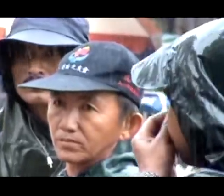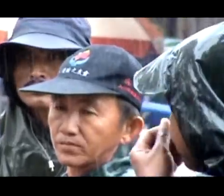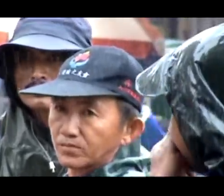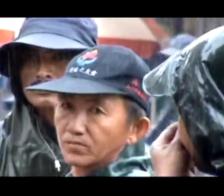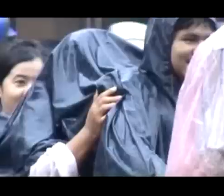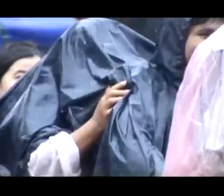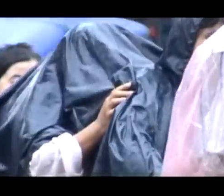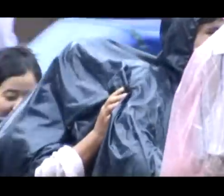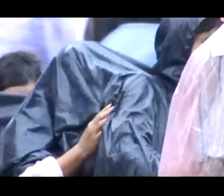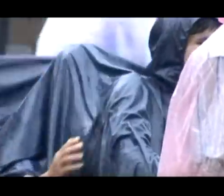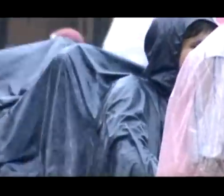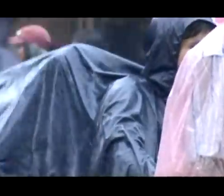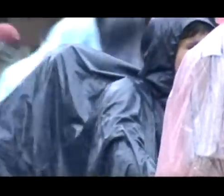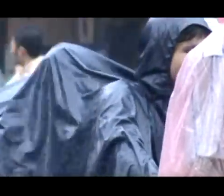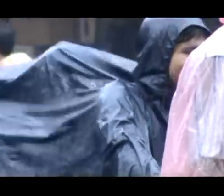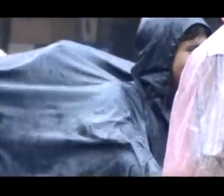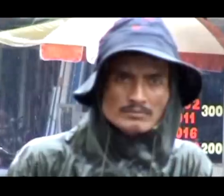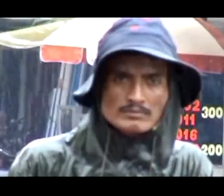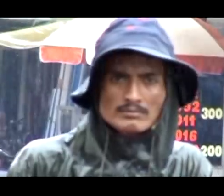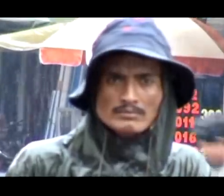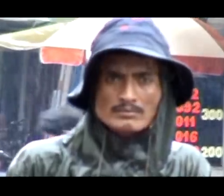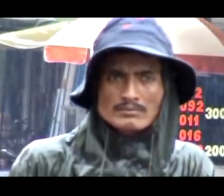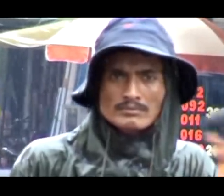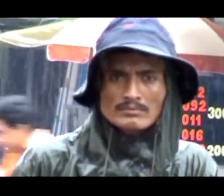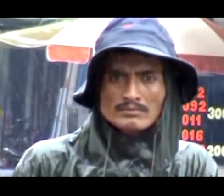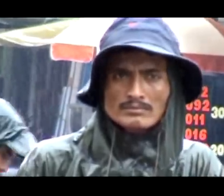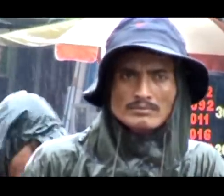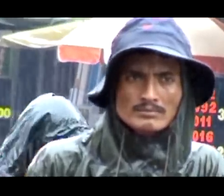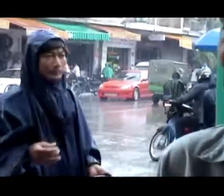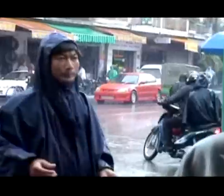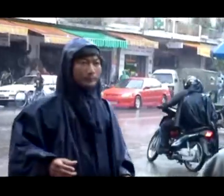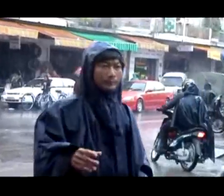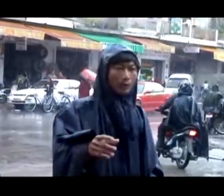The reason is that you want something that somebody else has.